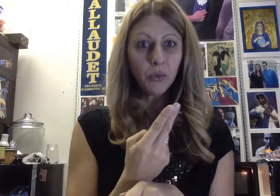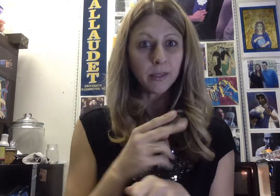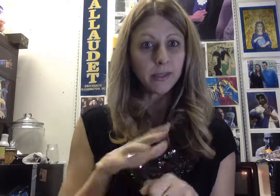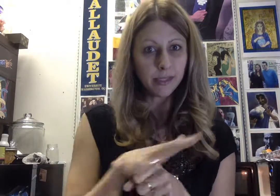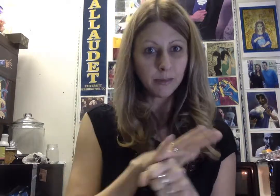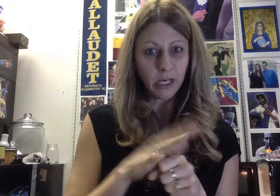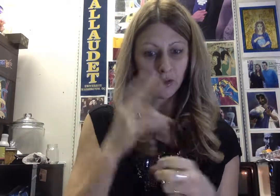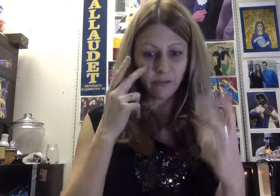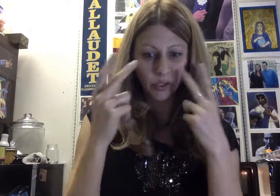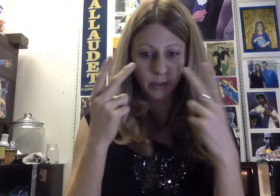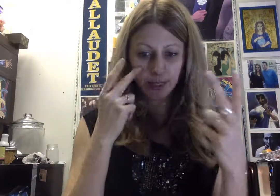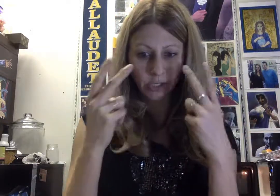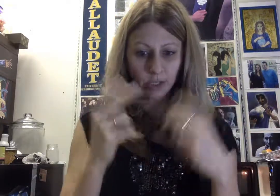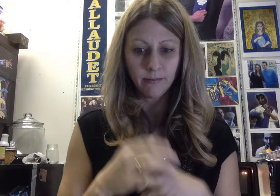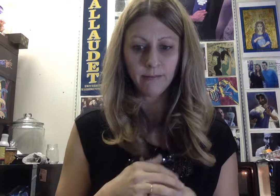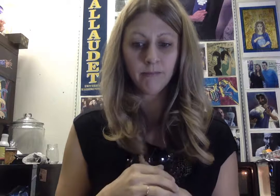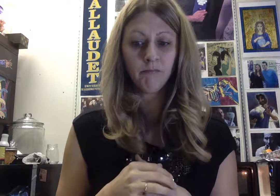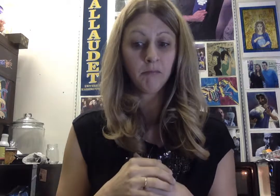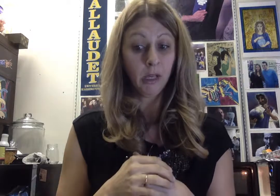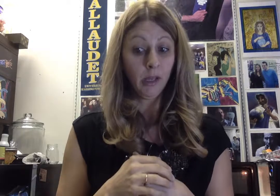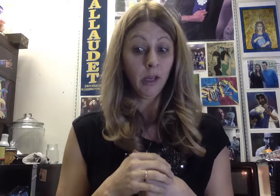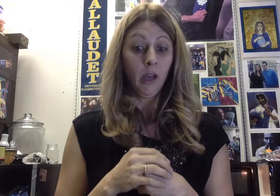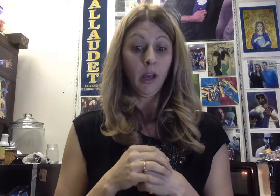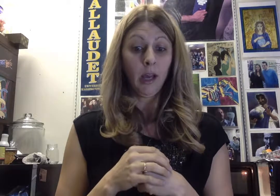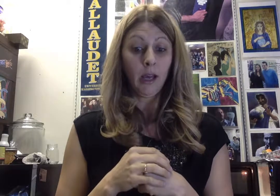use spatial visualization?